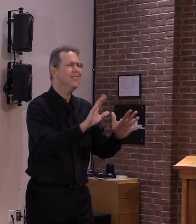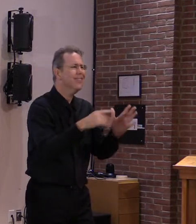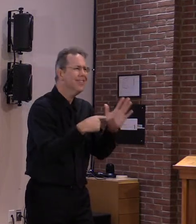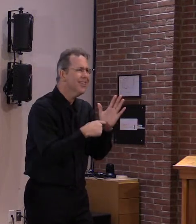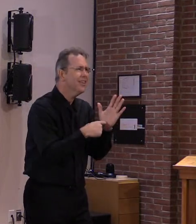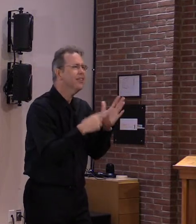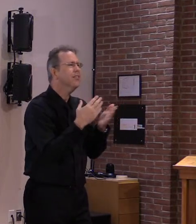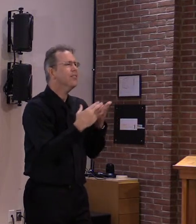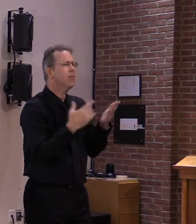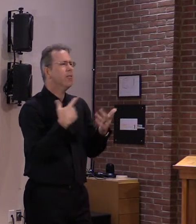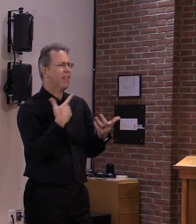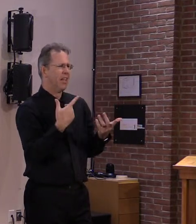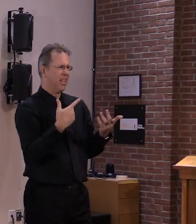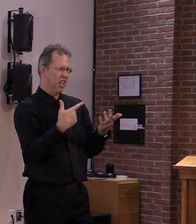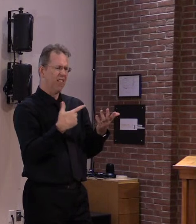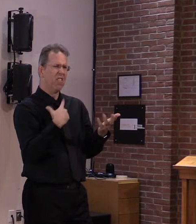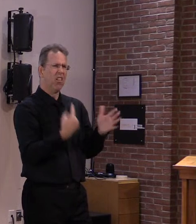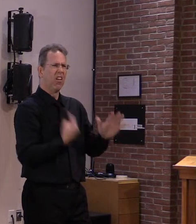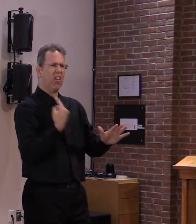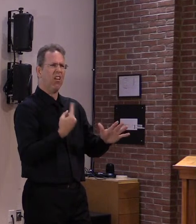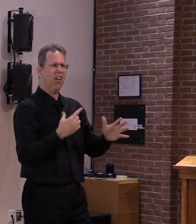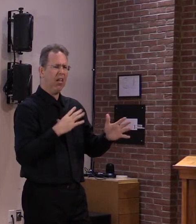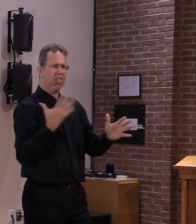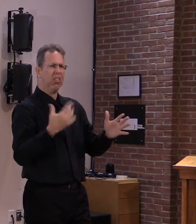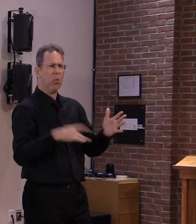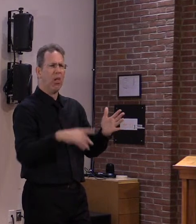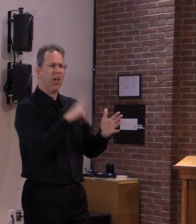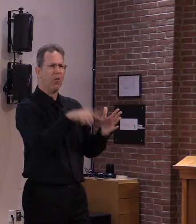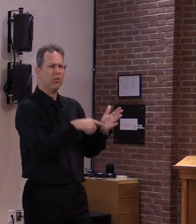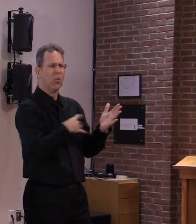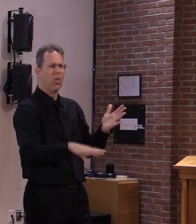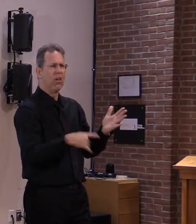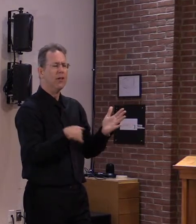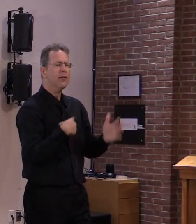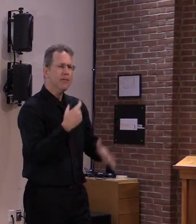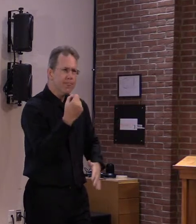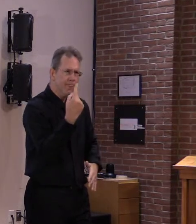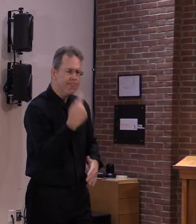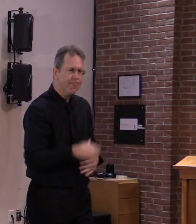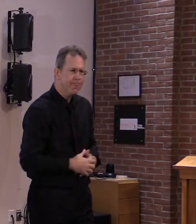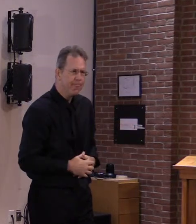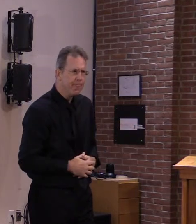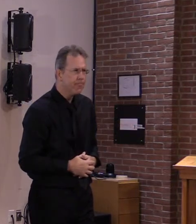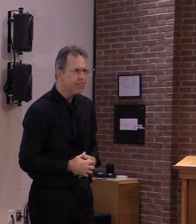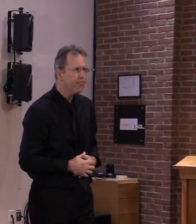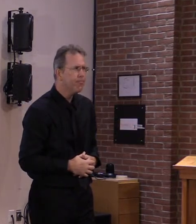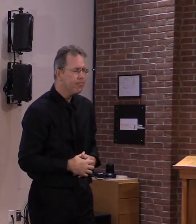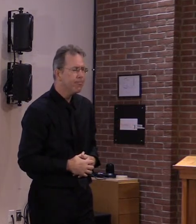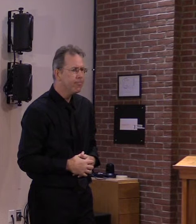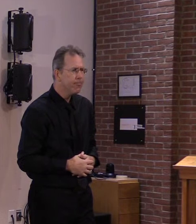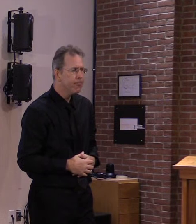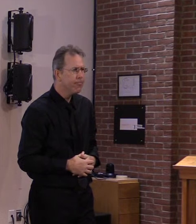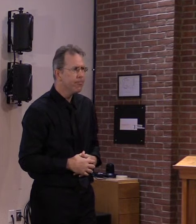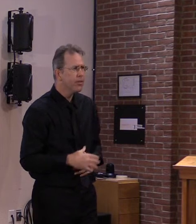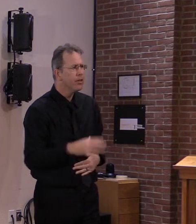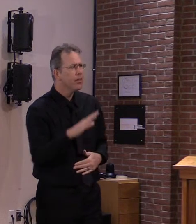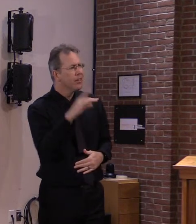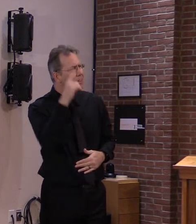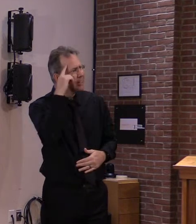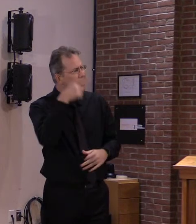Secretary French, was heartened by the New York Times survey conducted through the country, which stated that only 27%